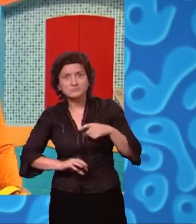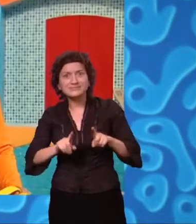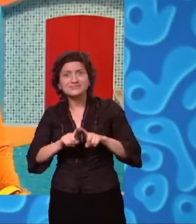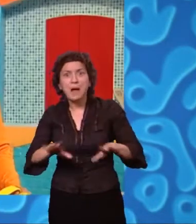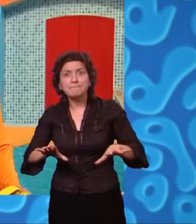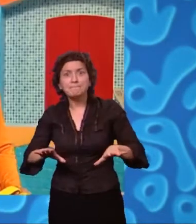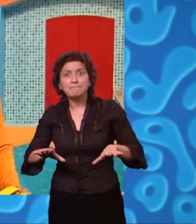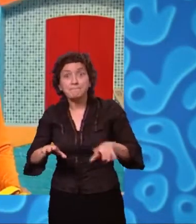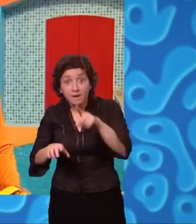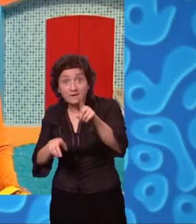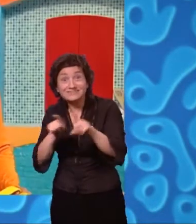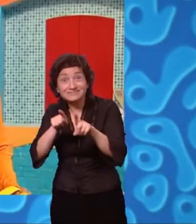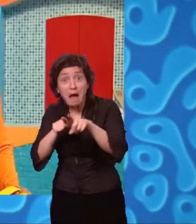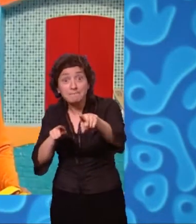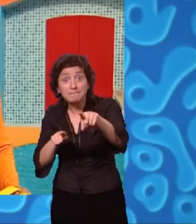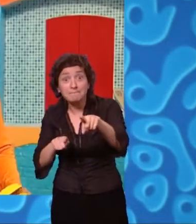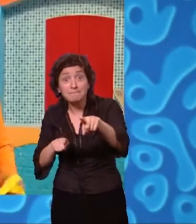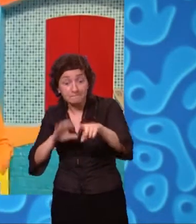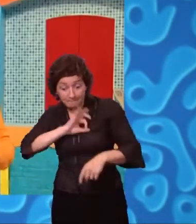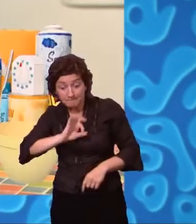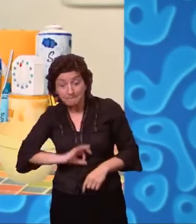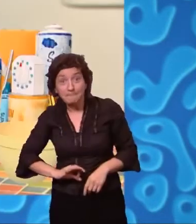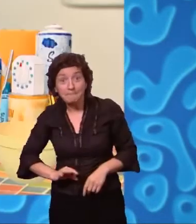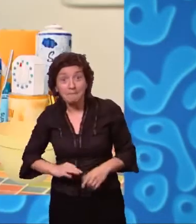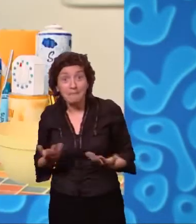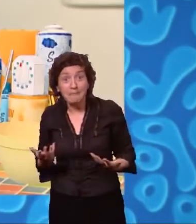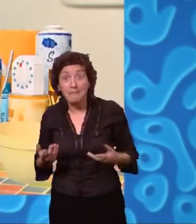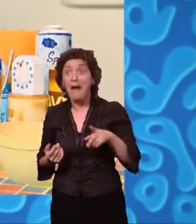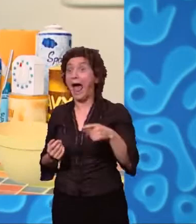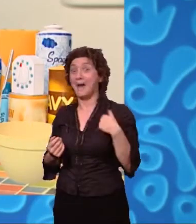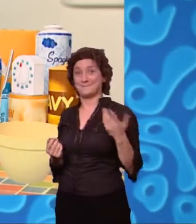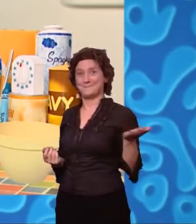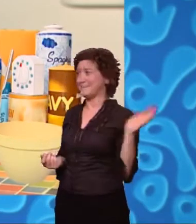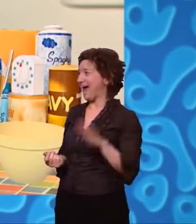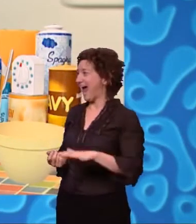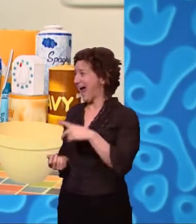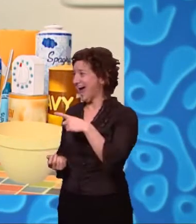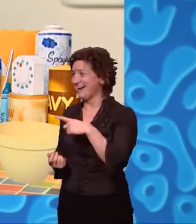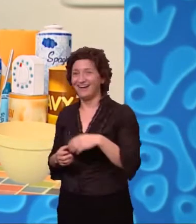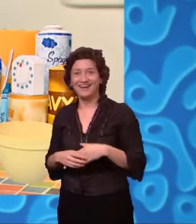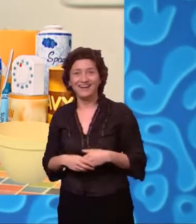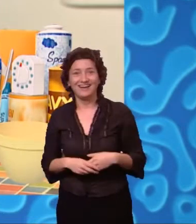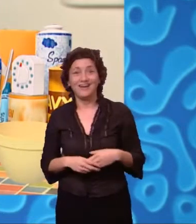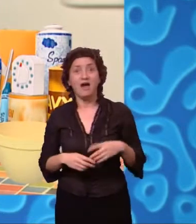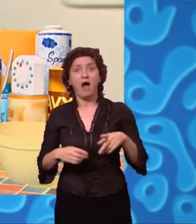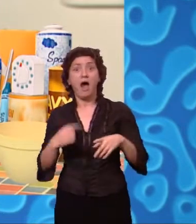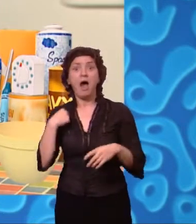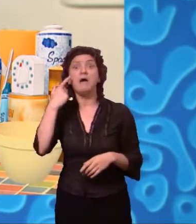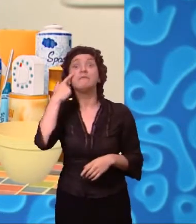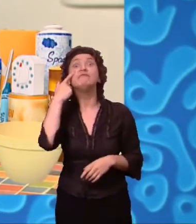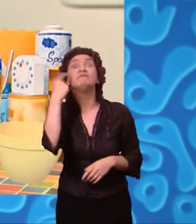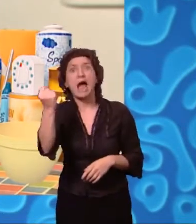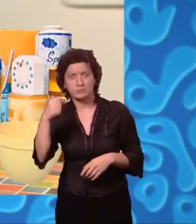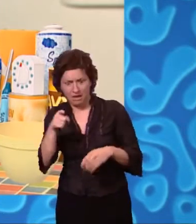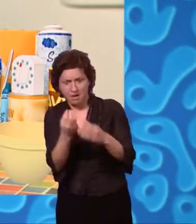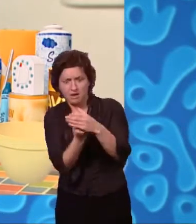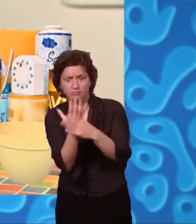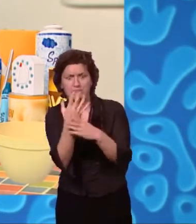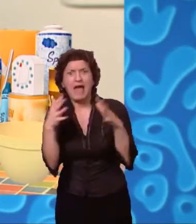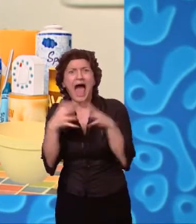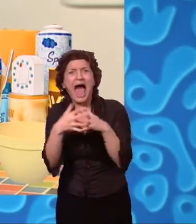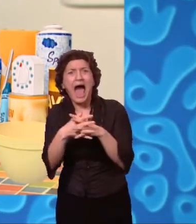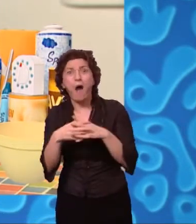Do you have matching buttons on any of your clothes? Way! I'm back! And I found out all about mung